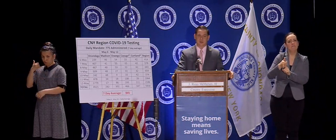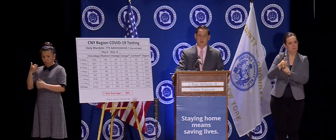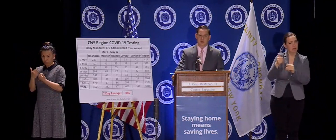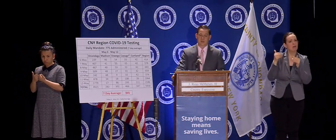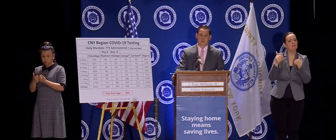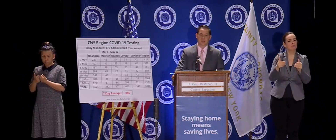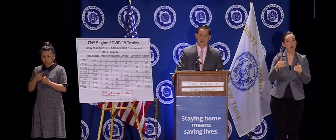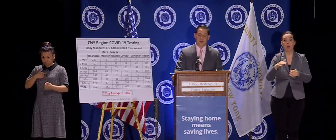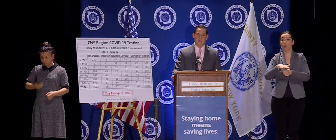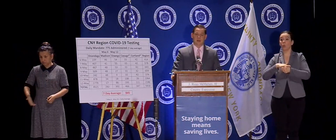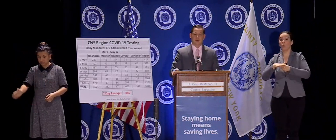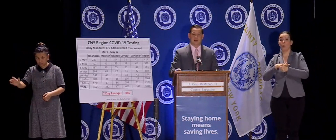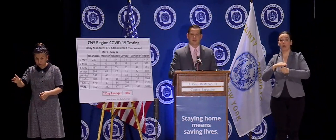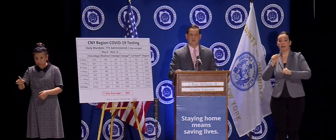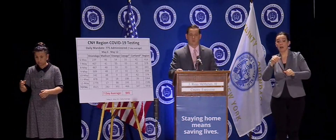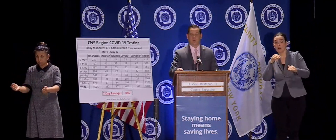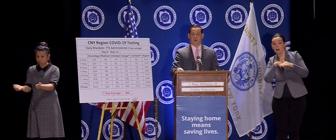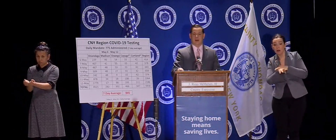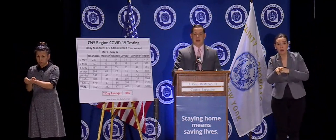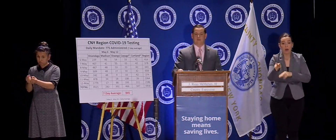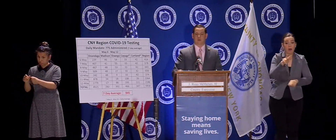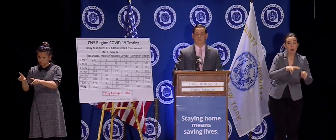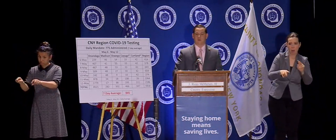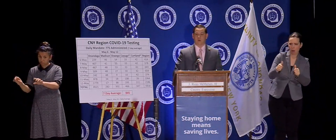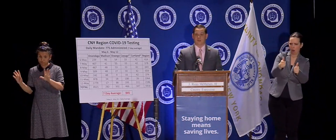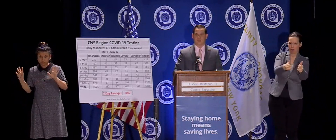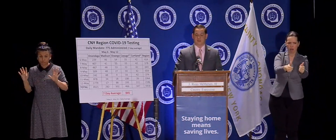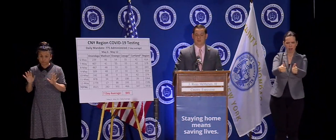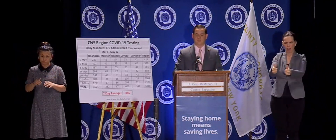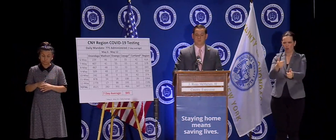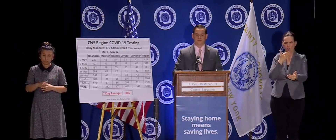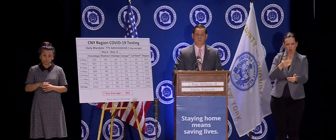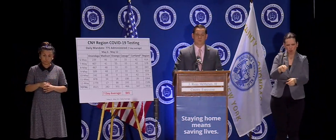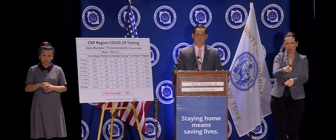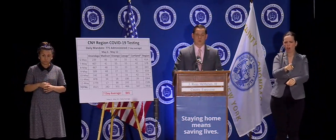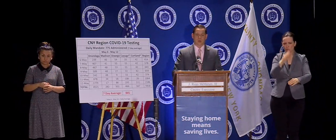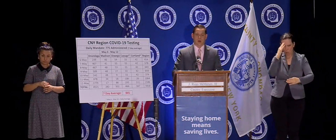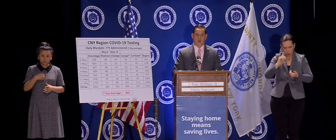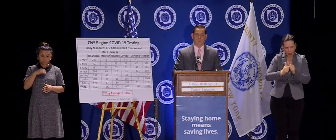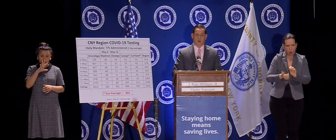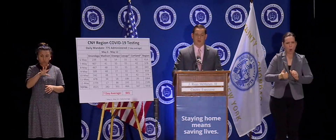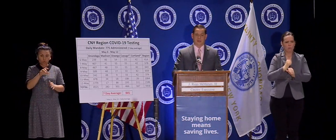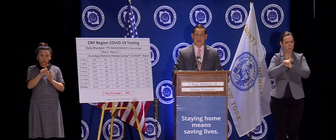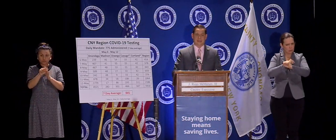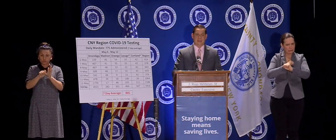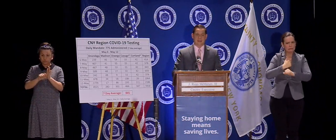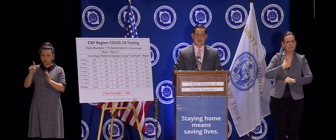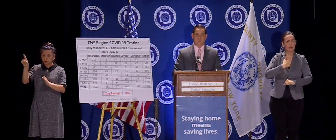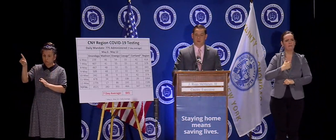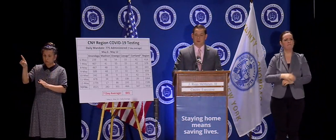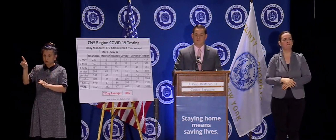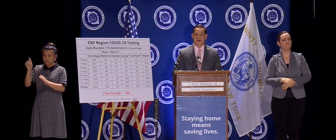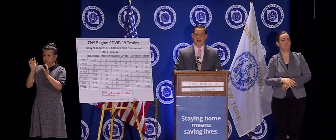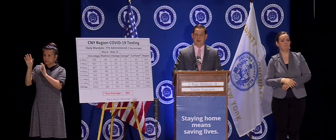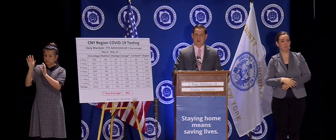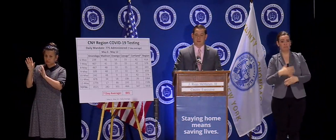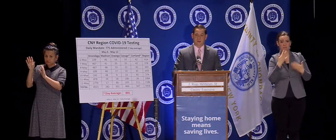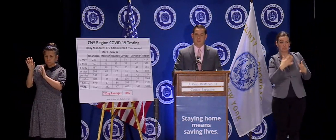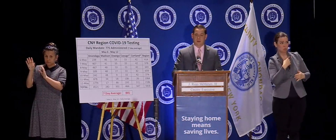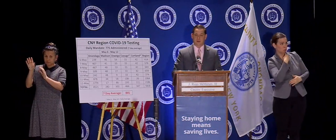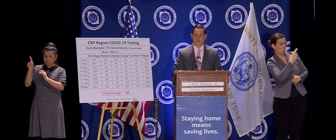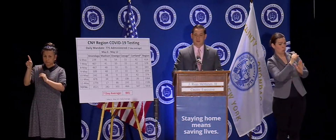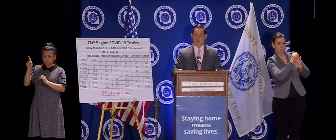said to the state is if we're going to have to enforce this, we're going to need the ability to